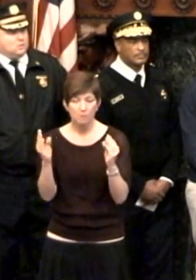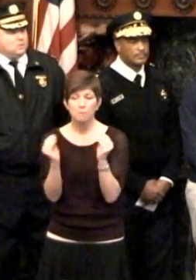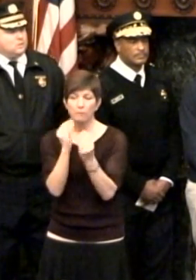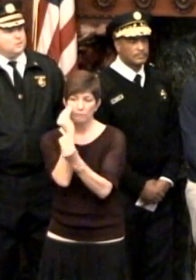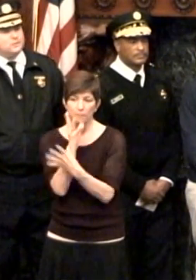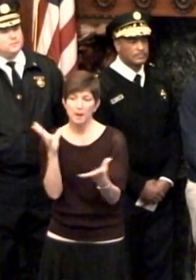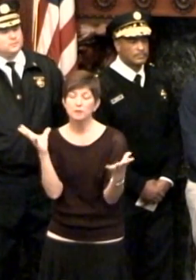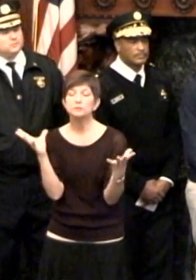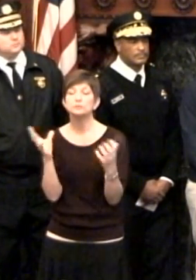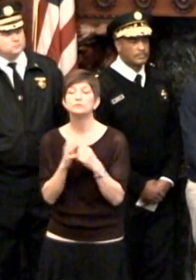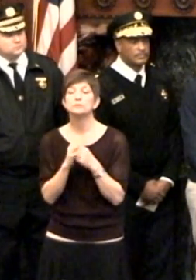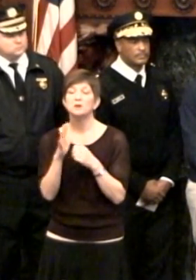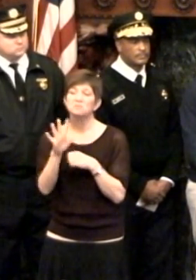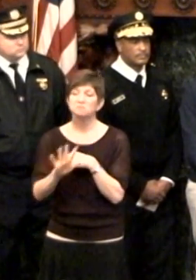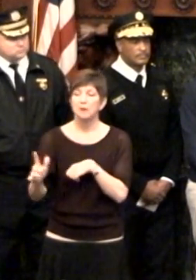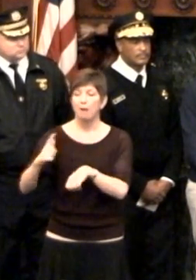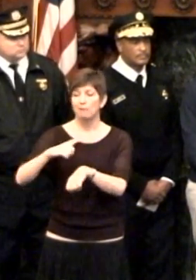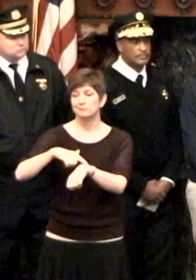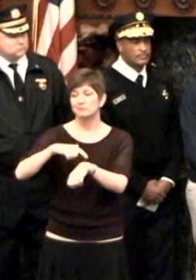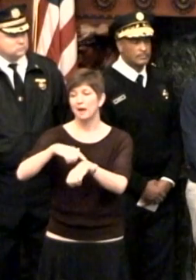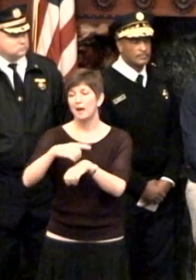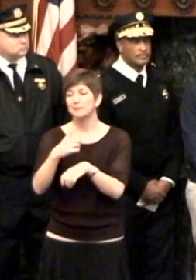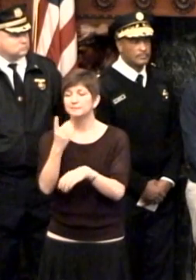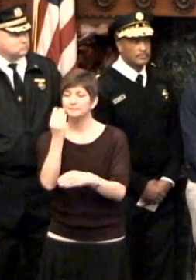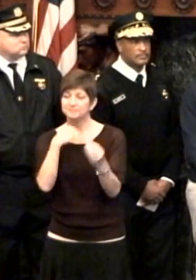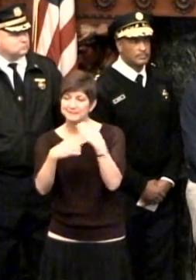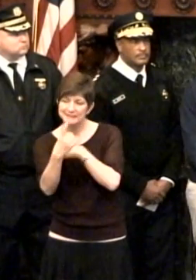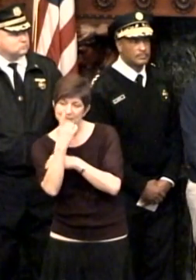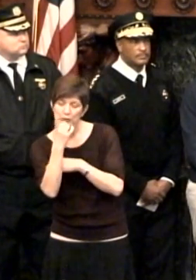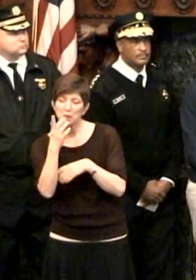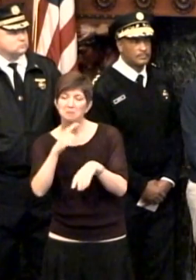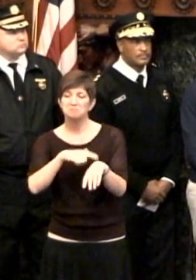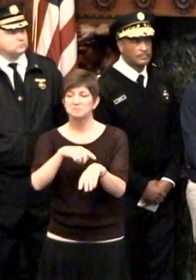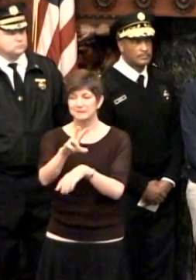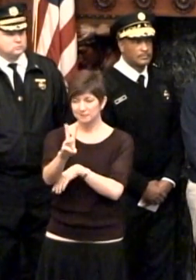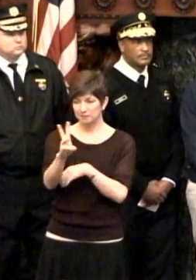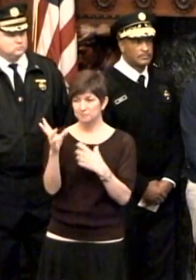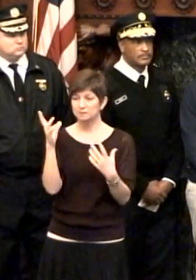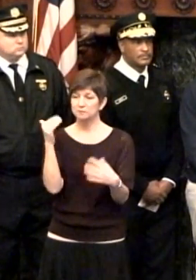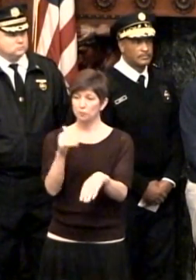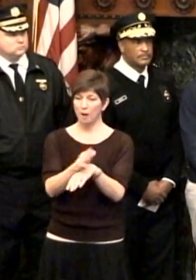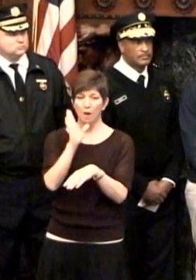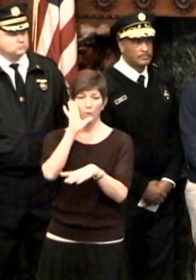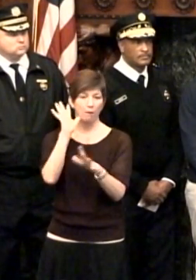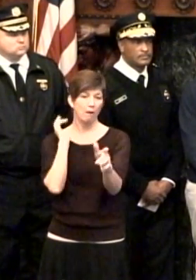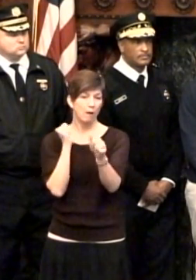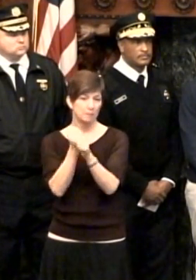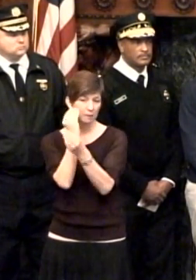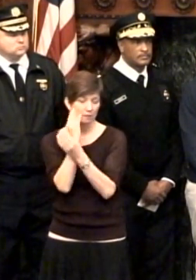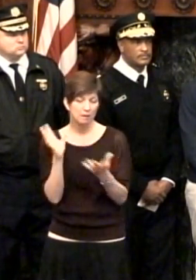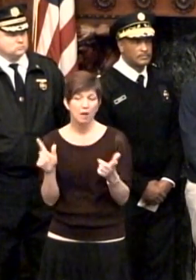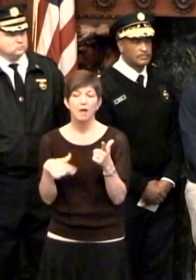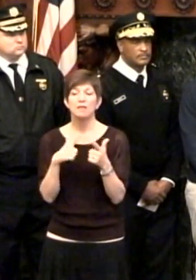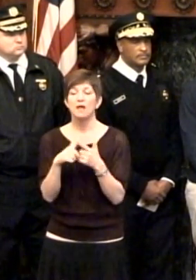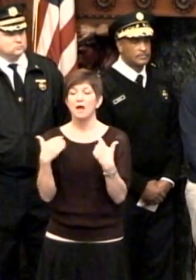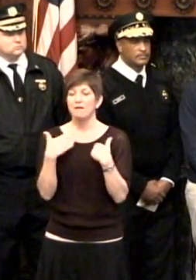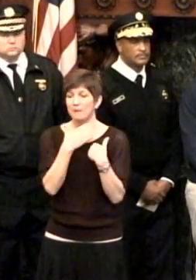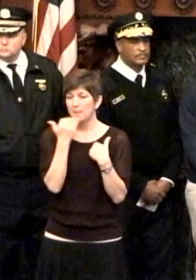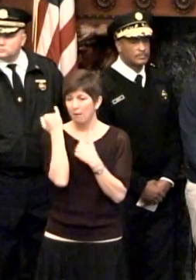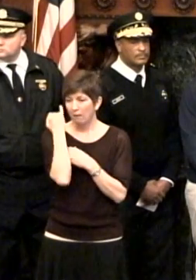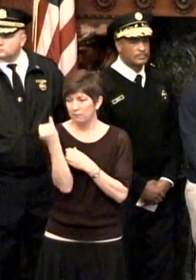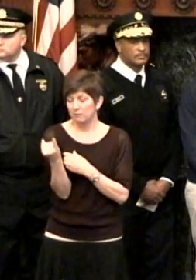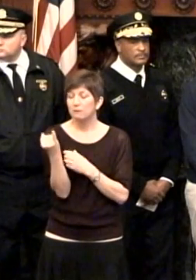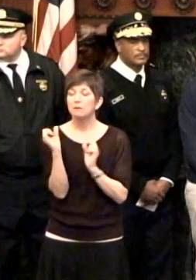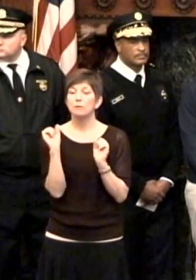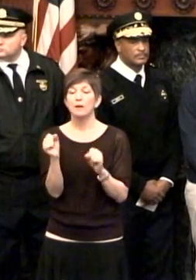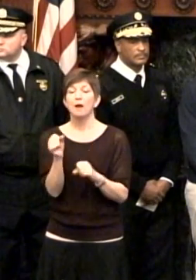information around dinner time, about 6 or so this evening. We will provide an update and then be in a better position to talk